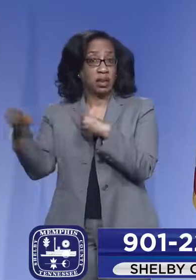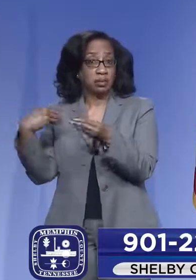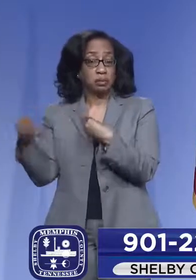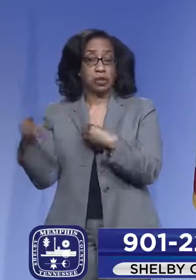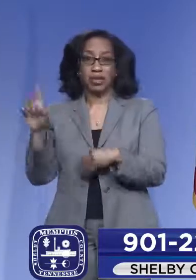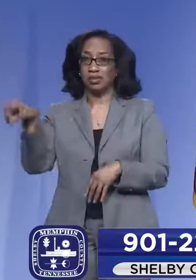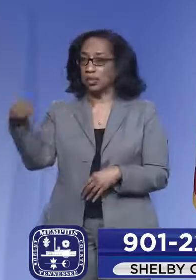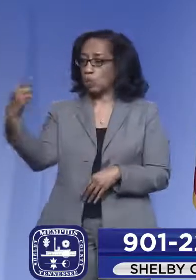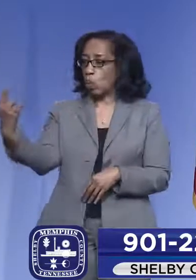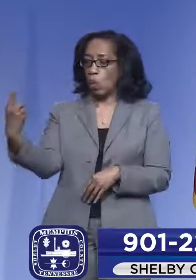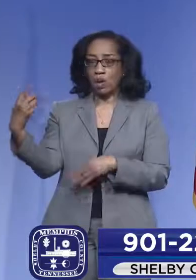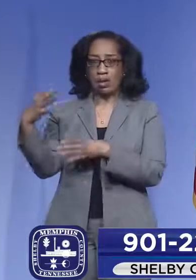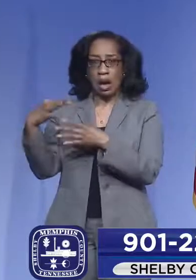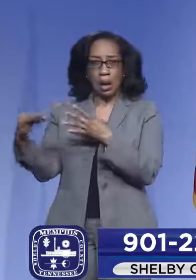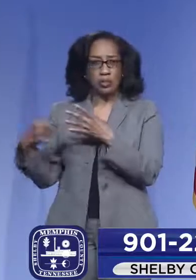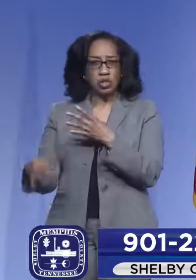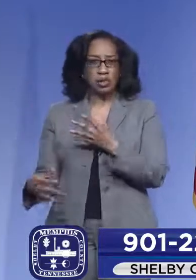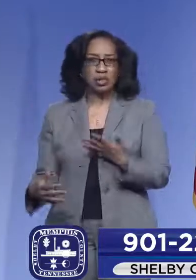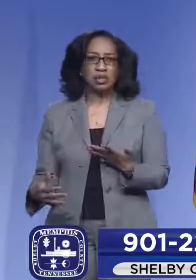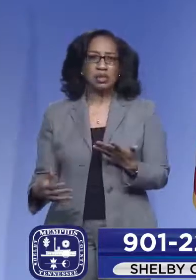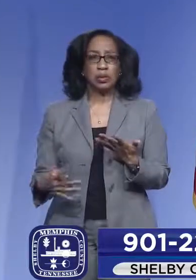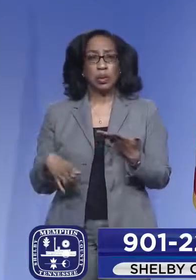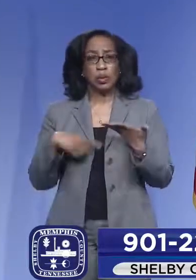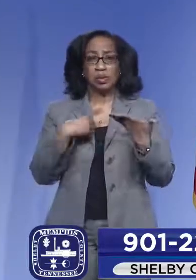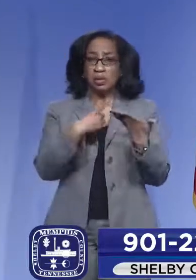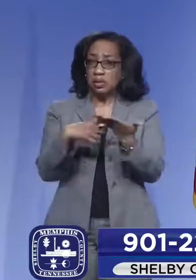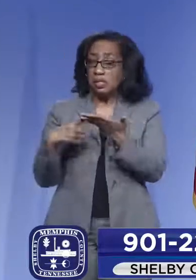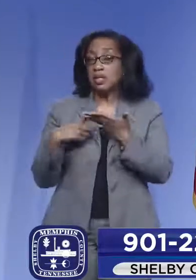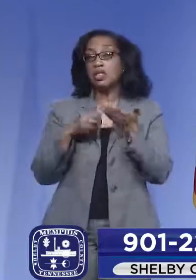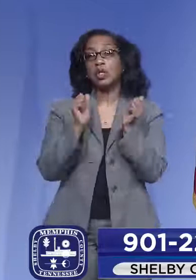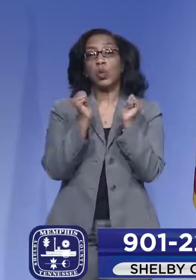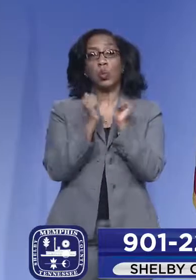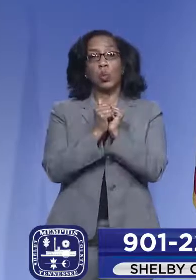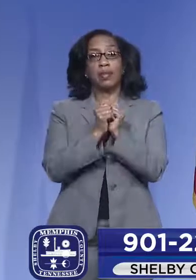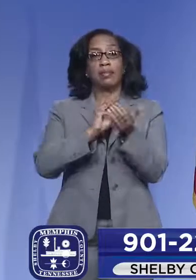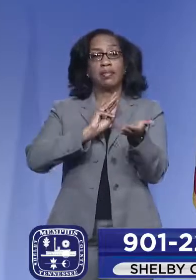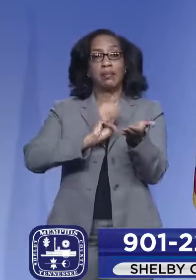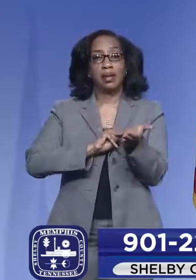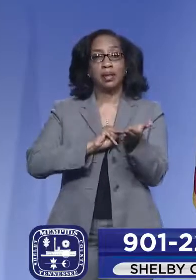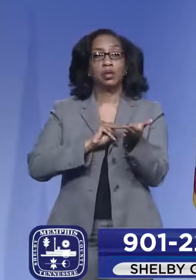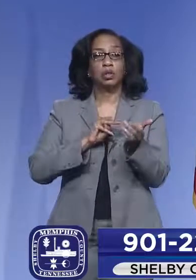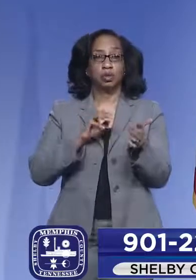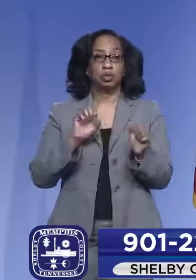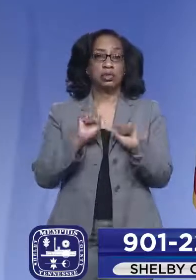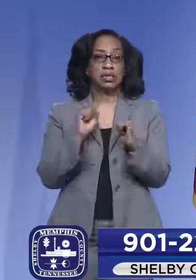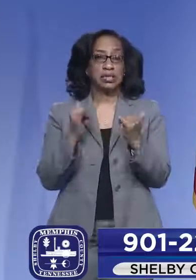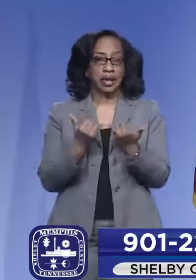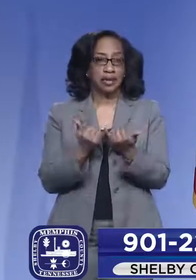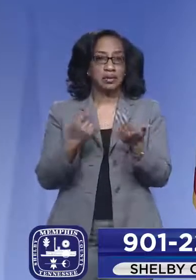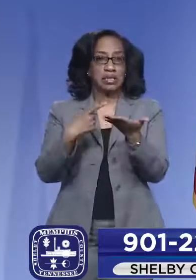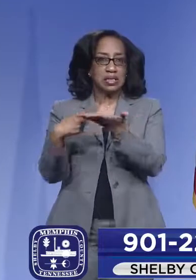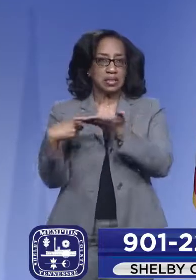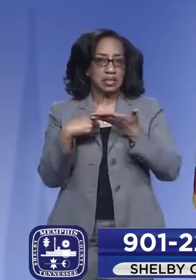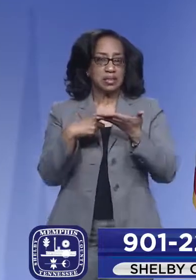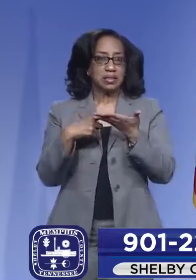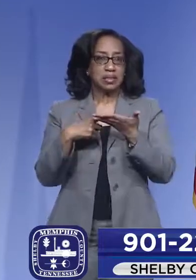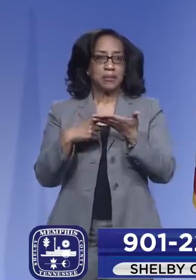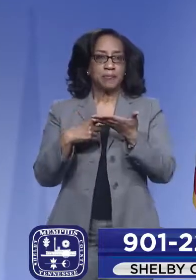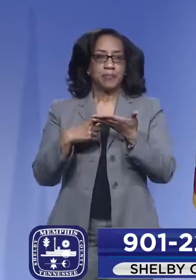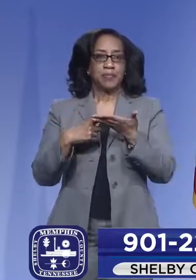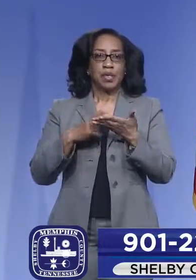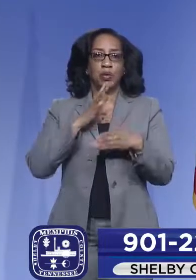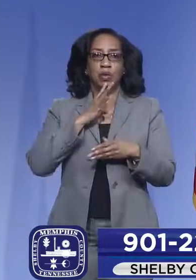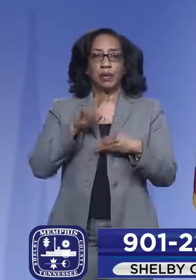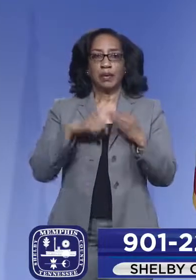individuals. So it's something that we are talking with the medical society about. We have spoken with the primary